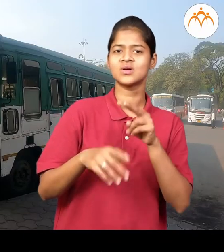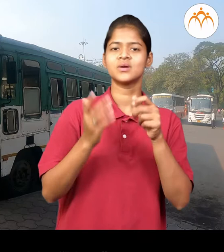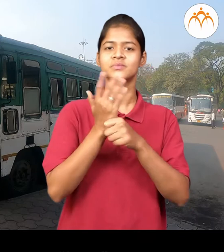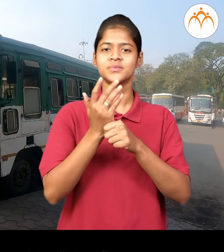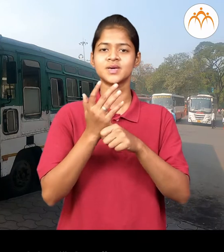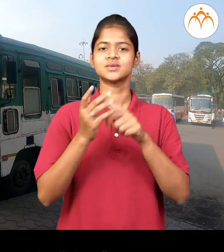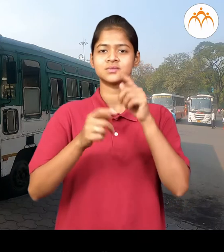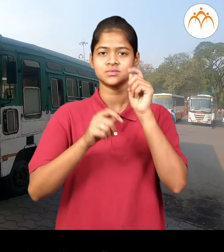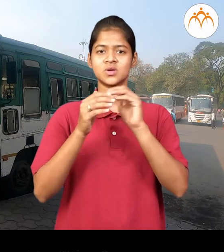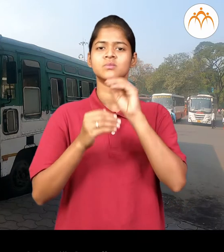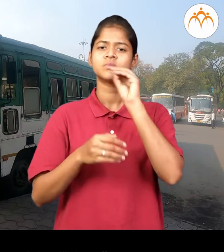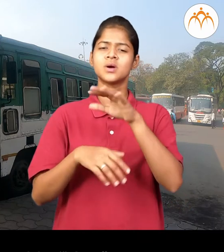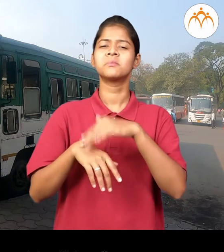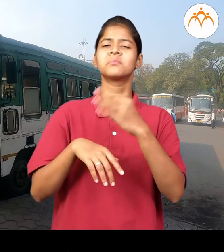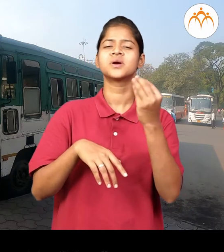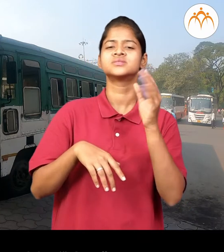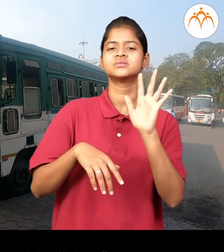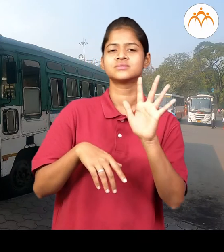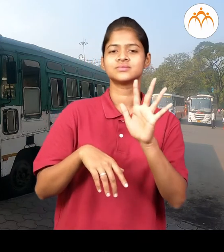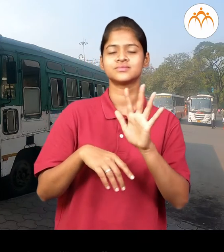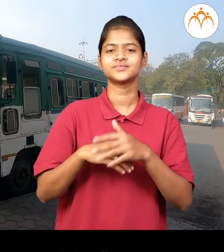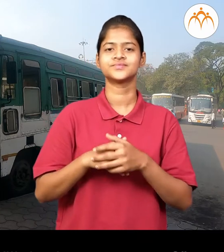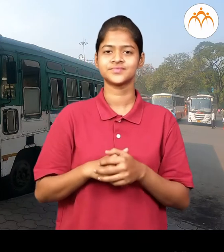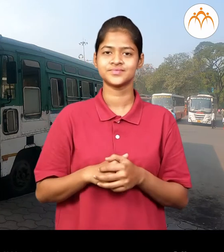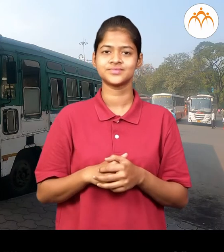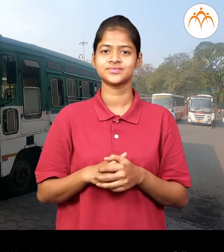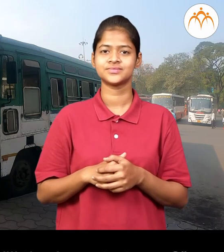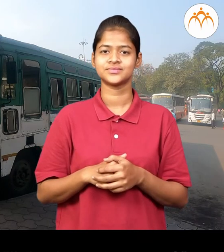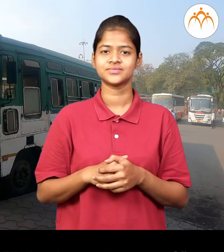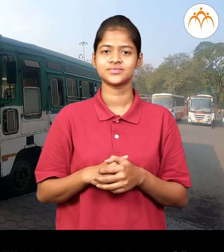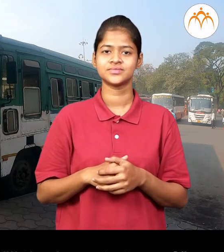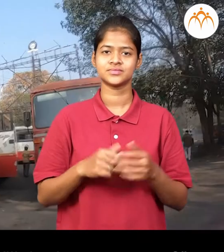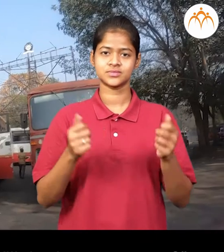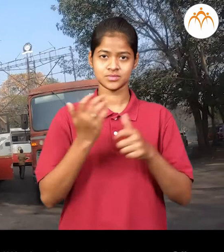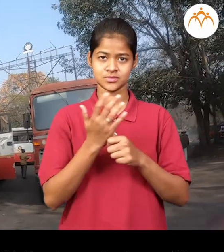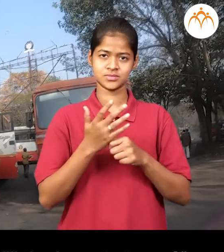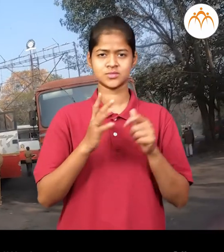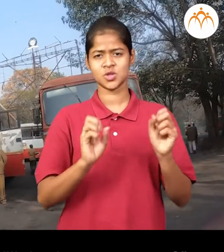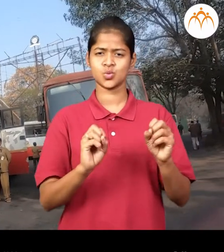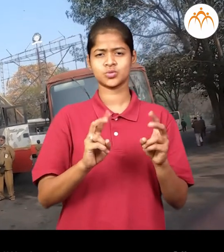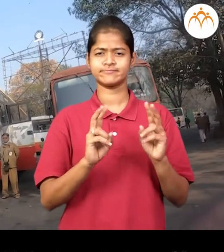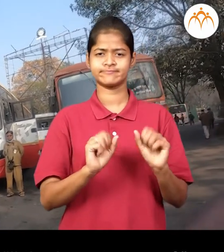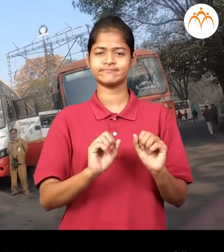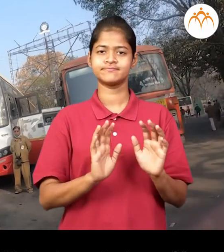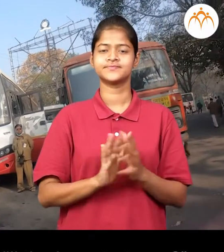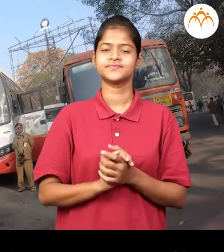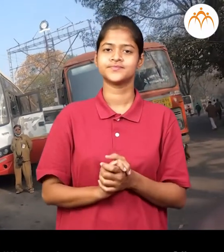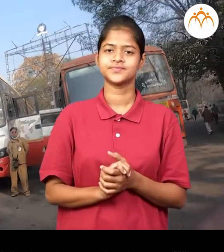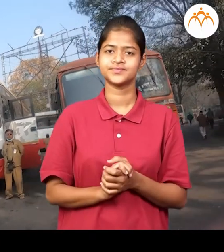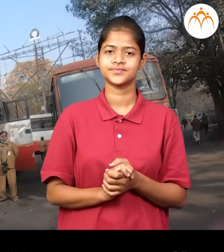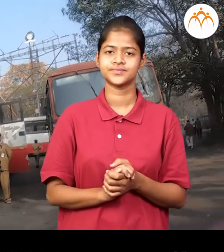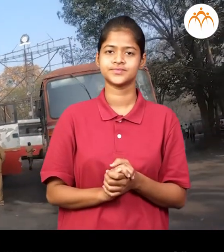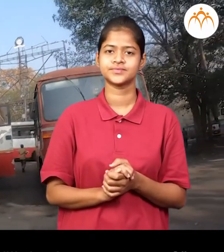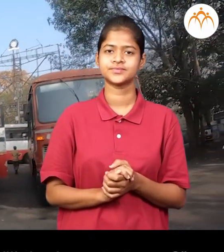The conductor uncle said, yes. Sumed asked his father, will the